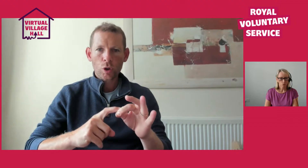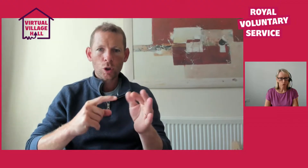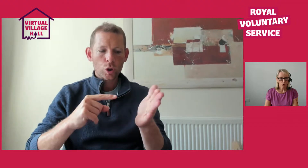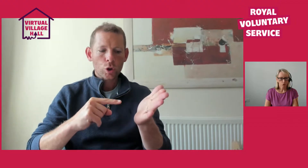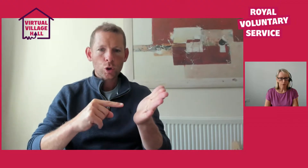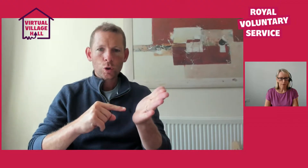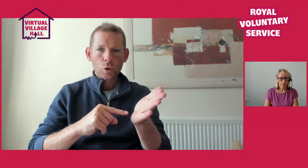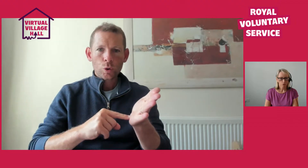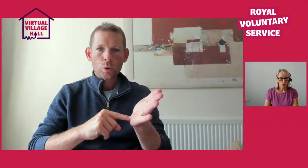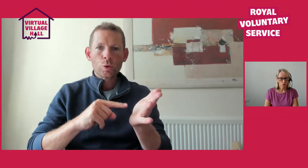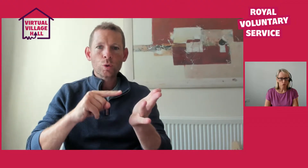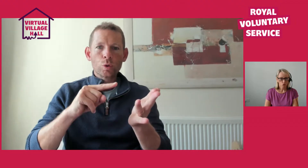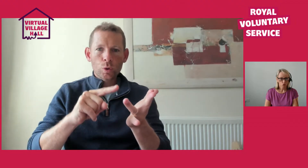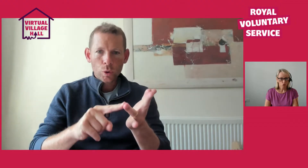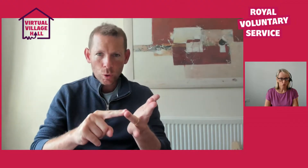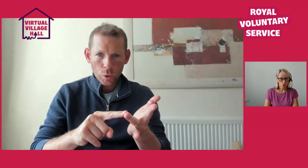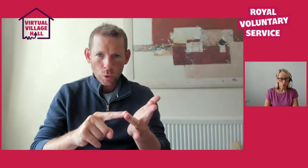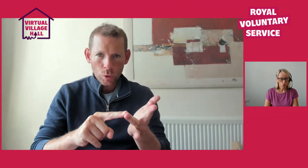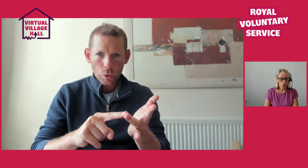Quarter